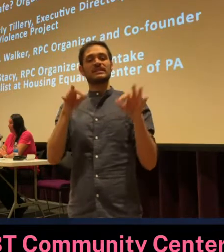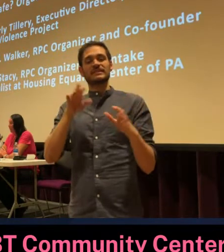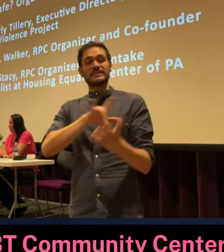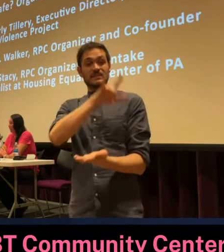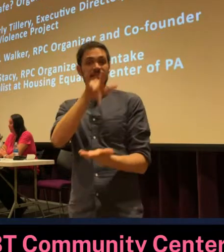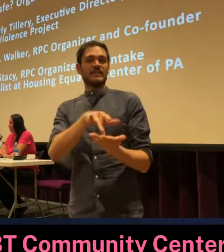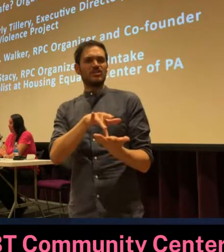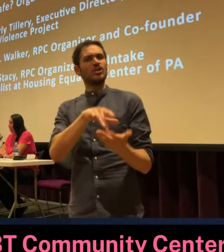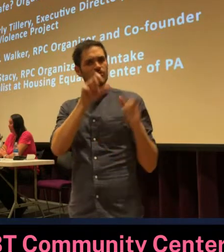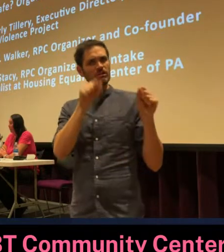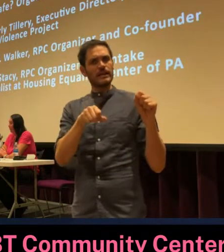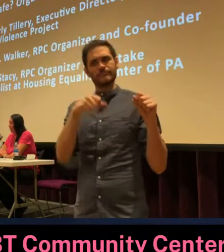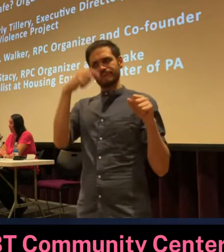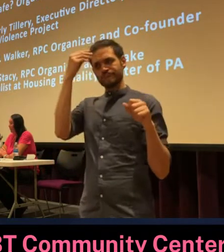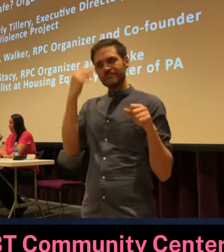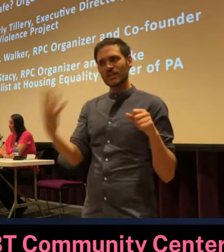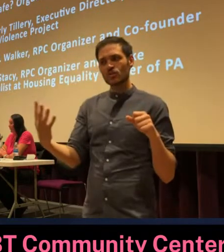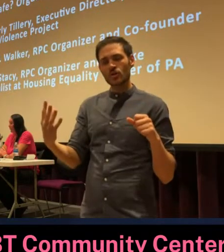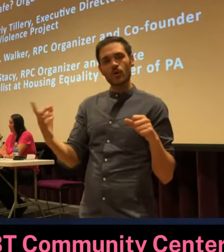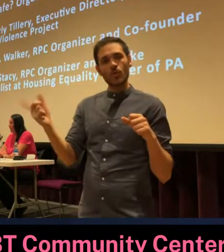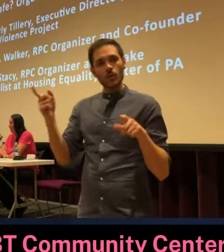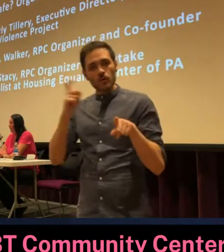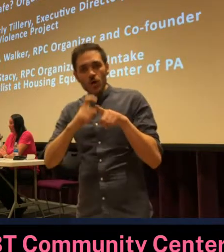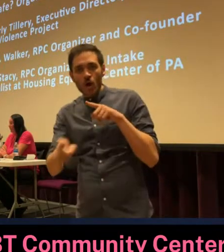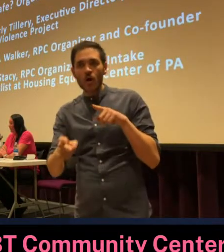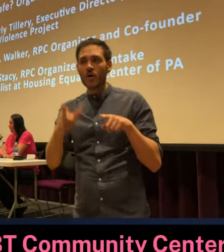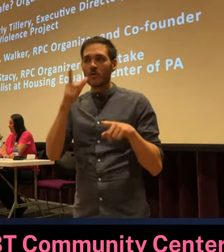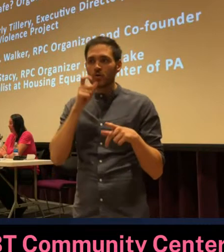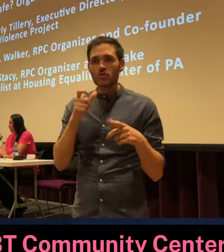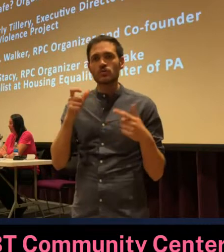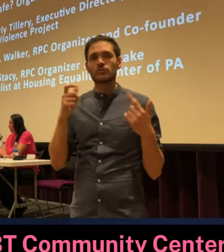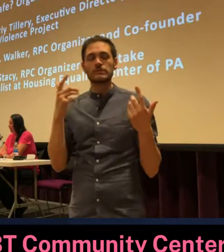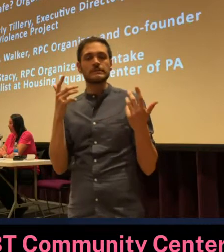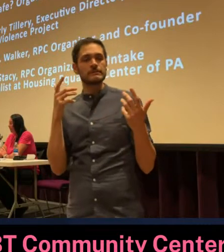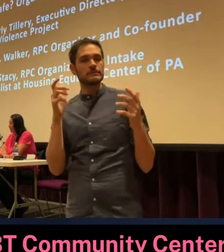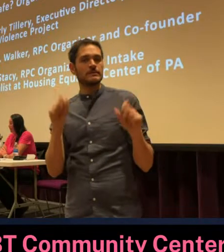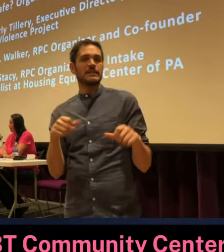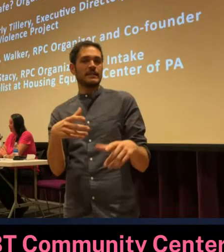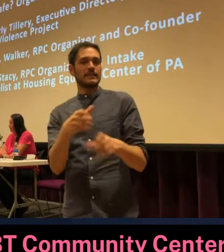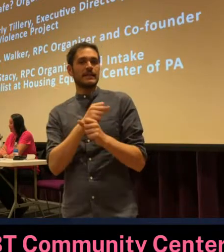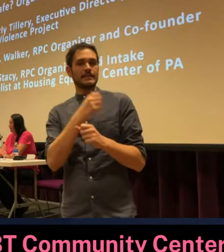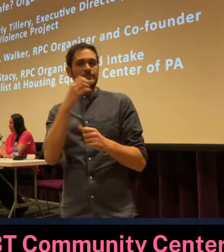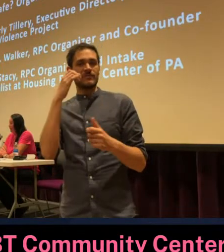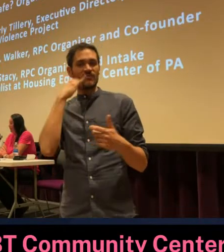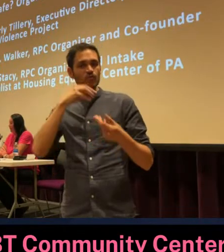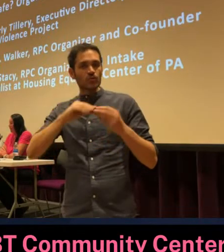her where she needs to call. She should be able to get a number of